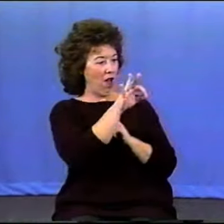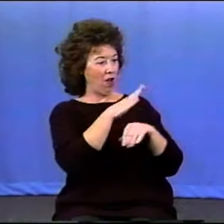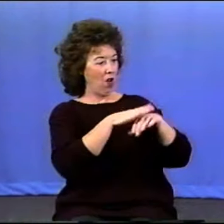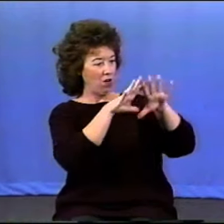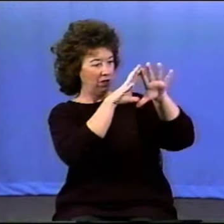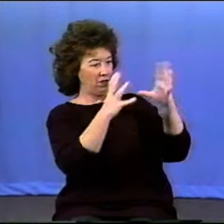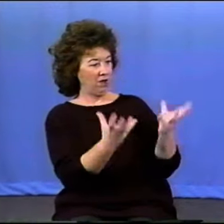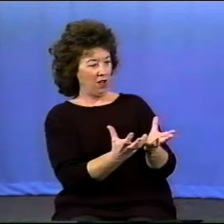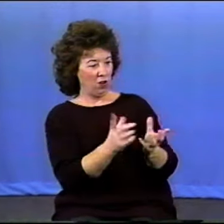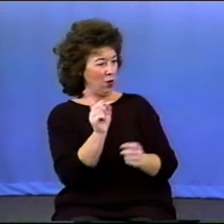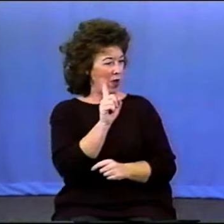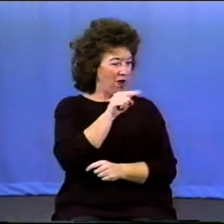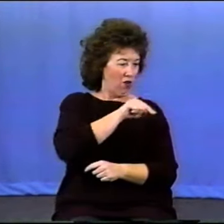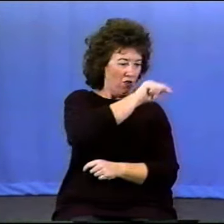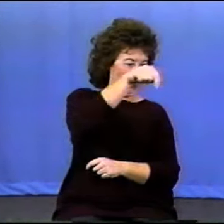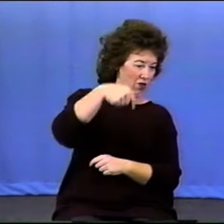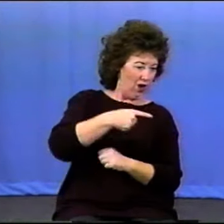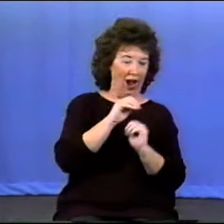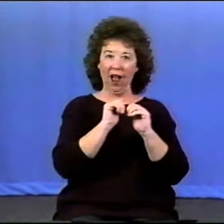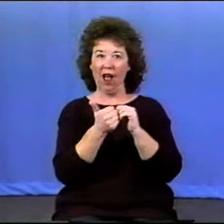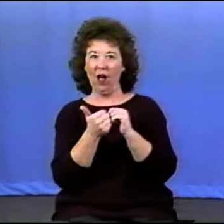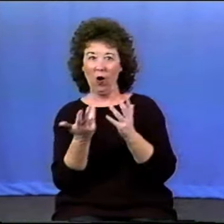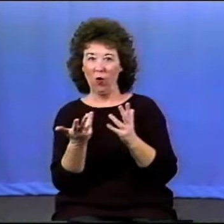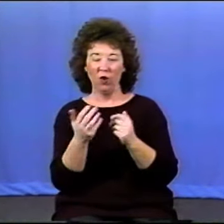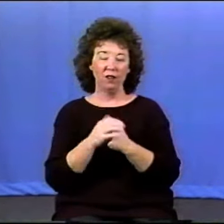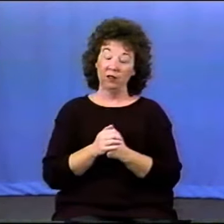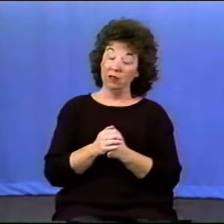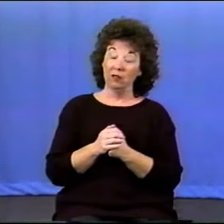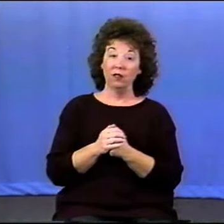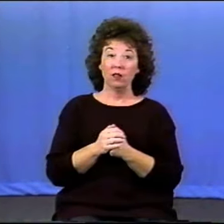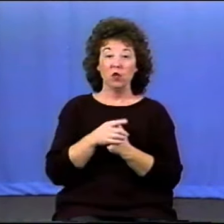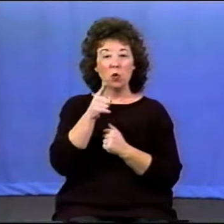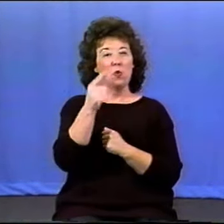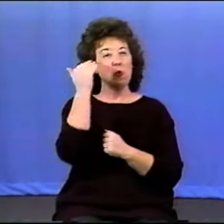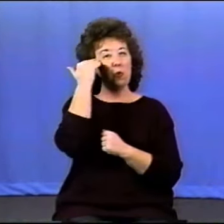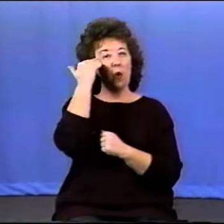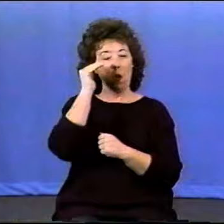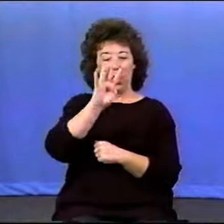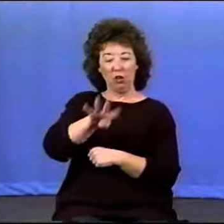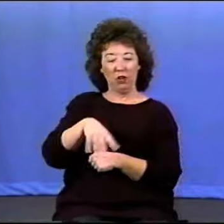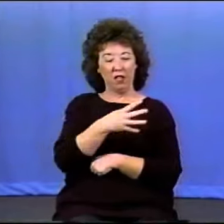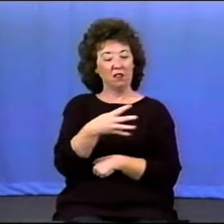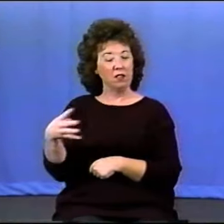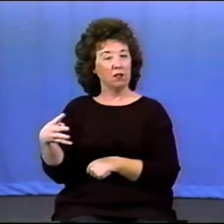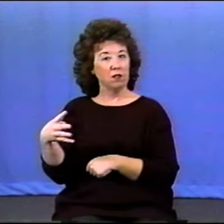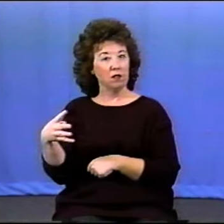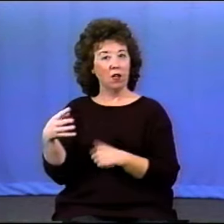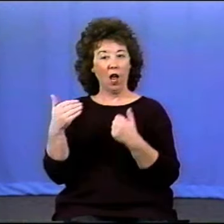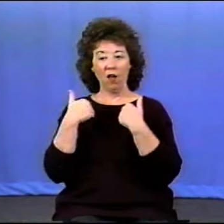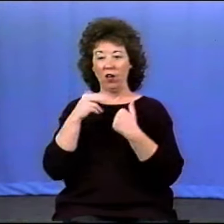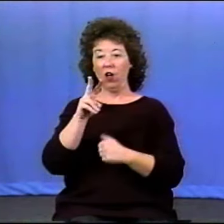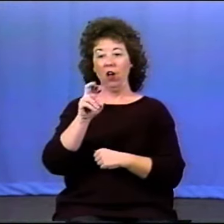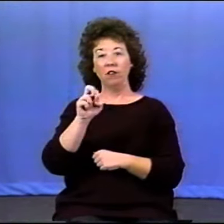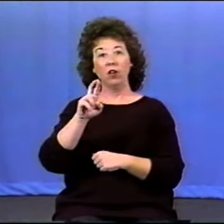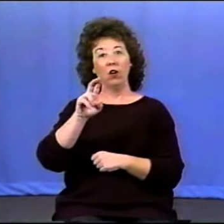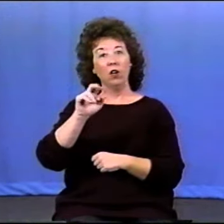of us, I'm sure, are familiar with a simple grid where you've got a vertical axis and a horizontal axis